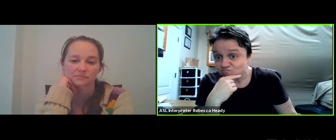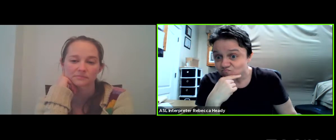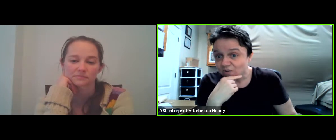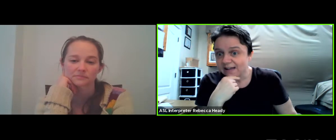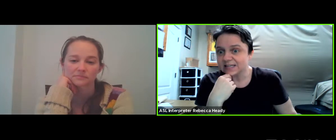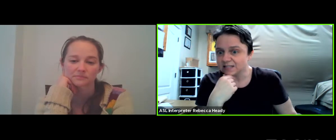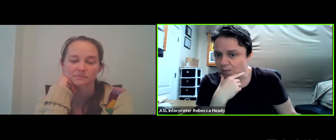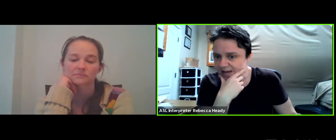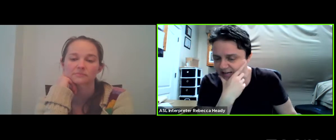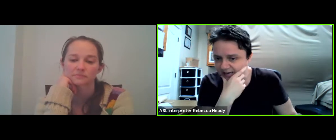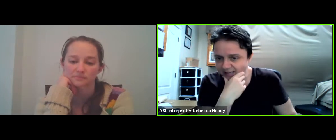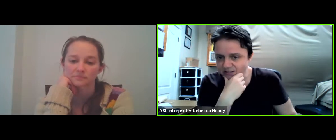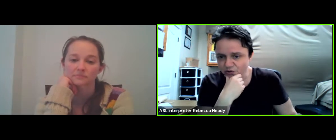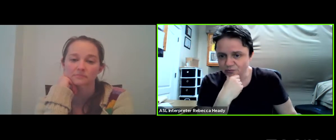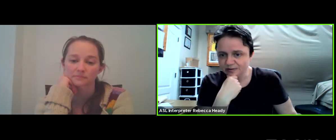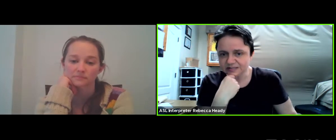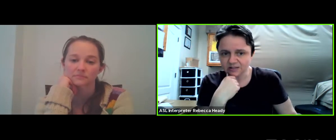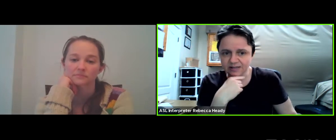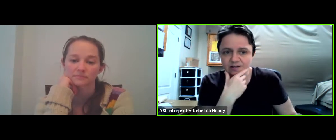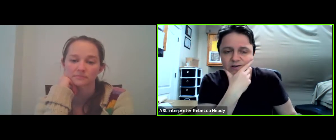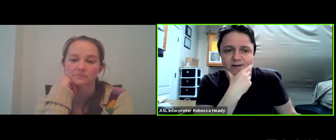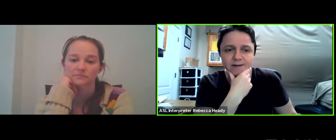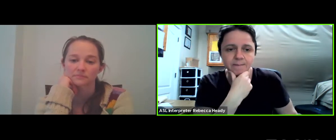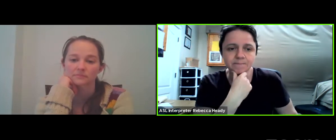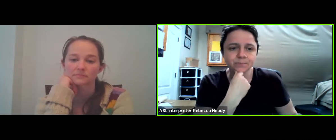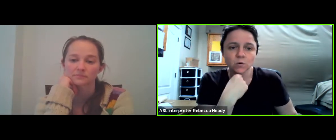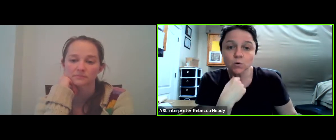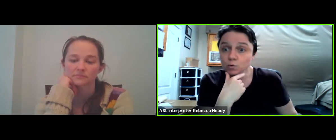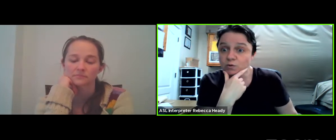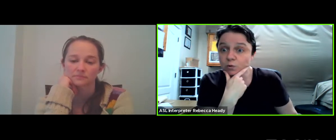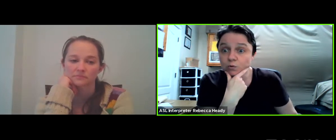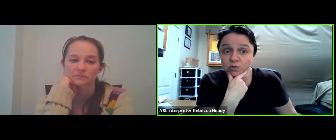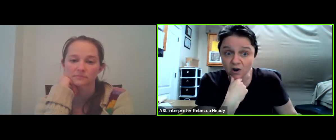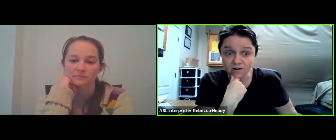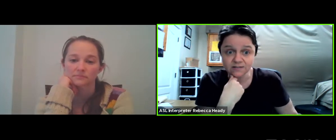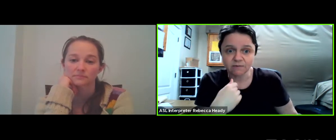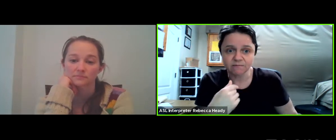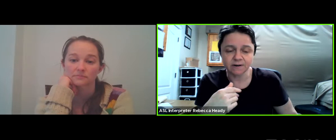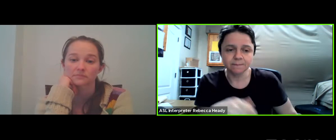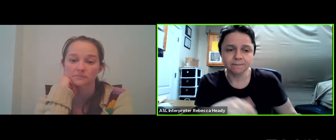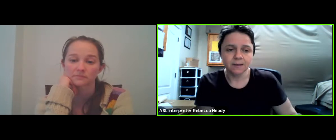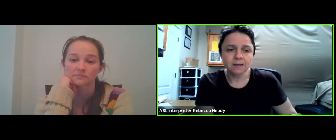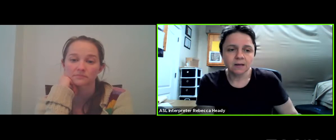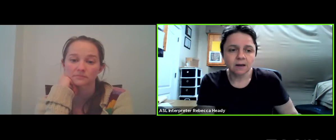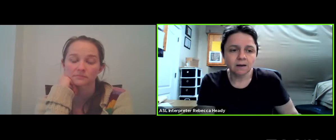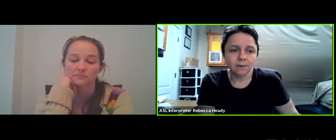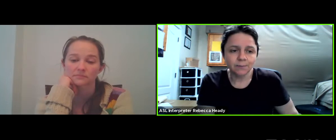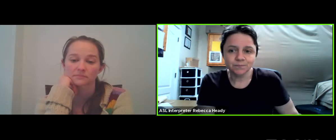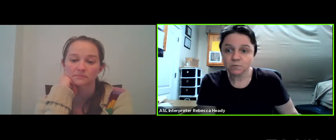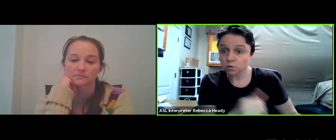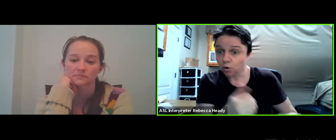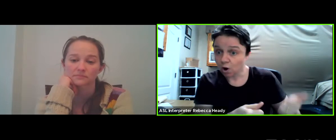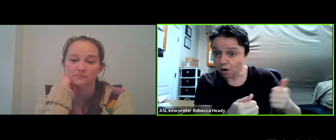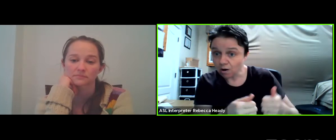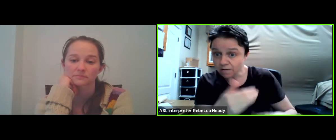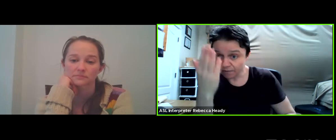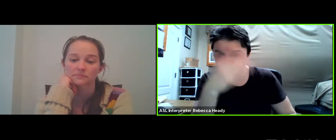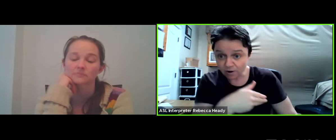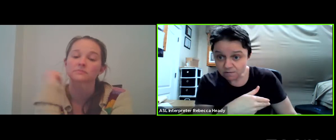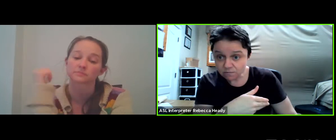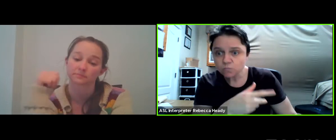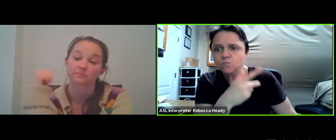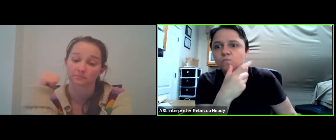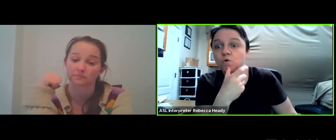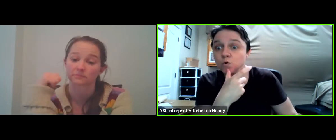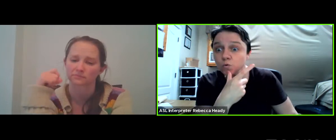like anticipating an answer, basically, whose car is out front? So car in